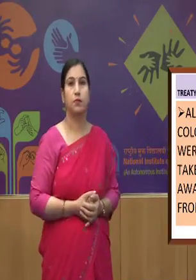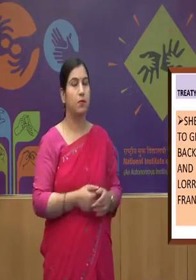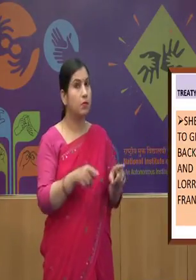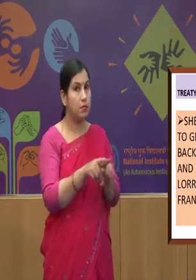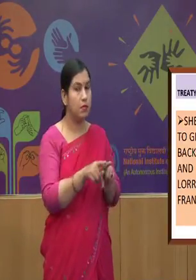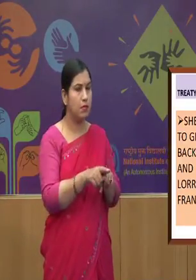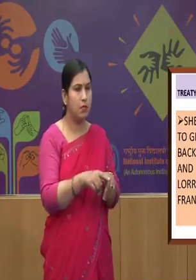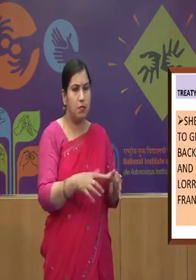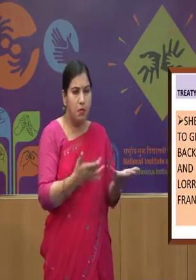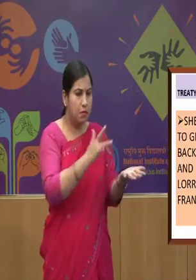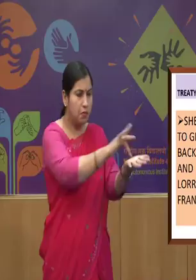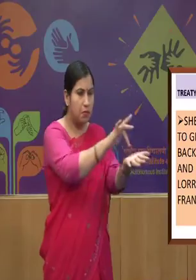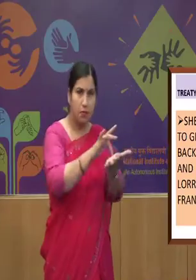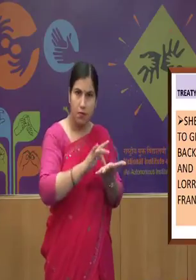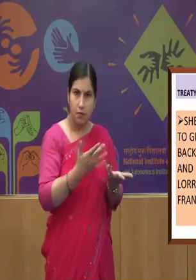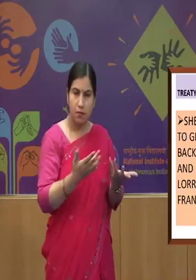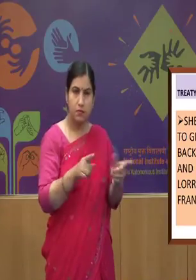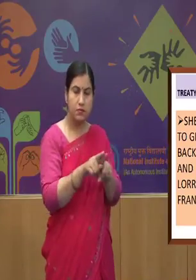The region of Alsace,